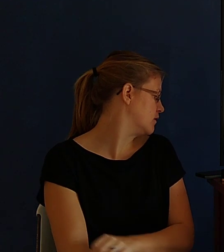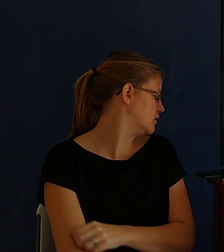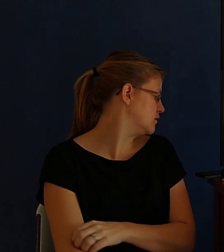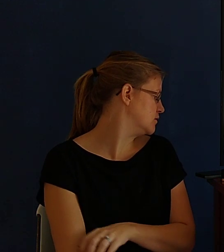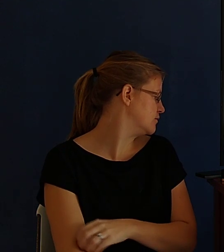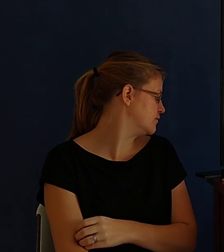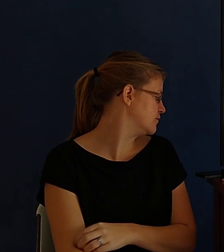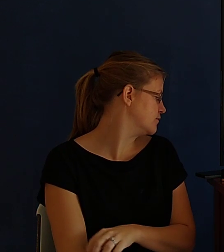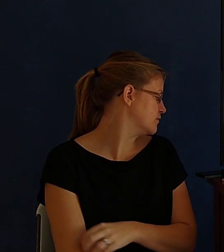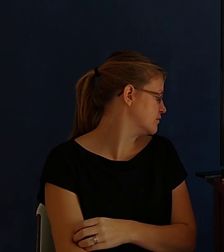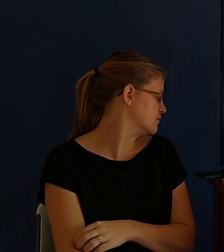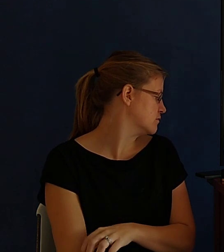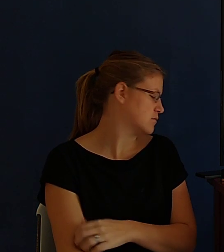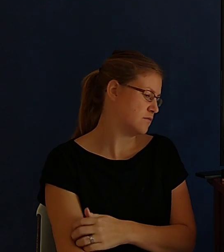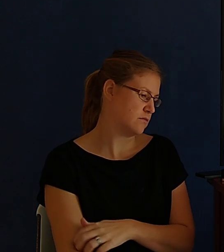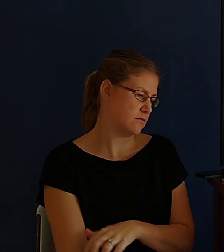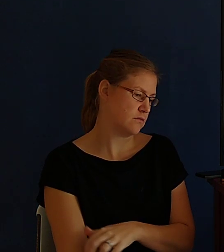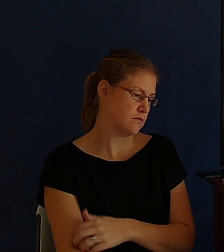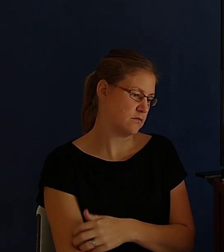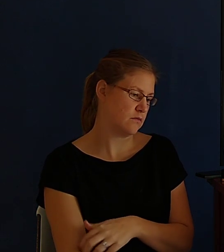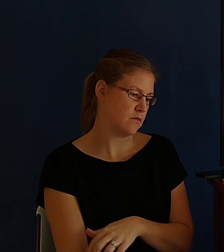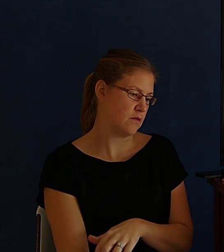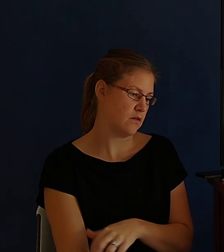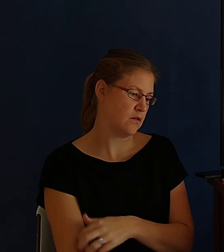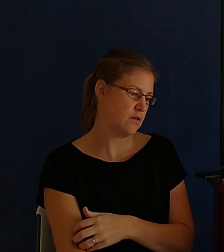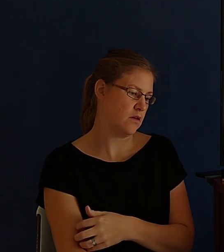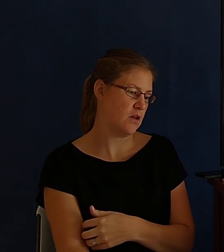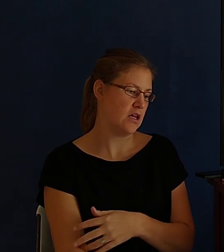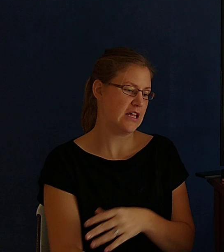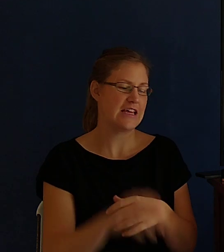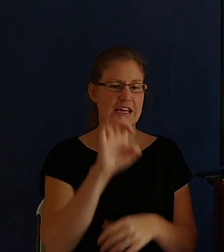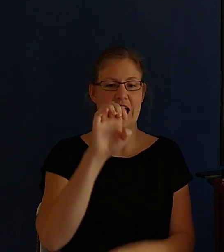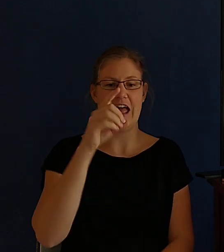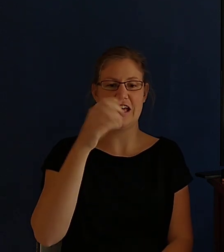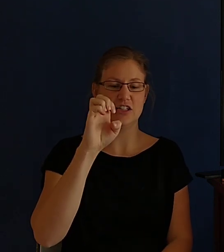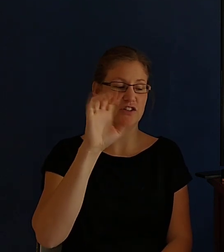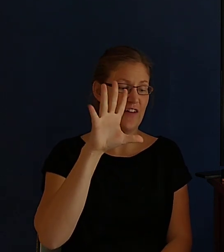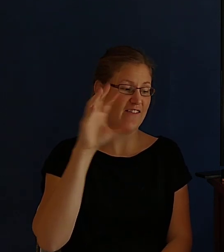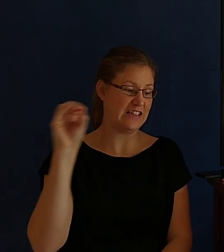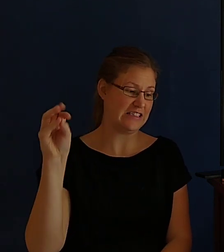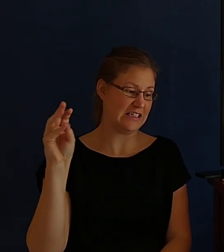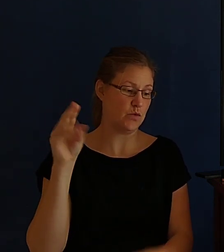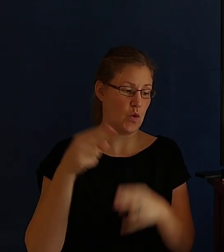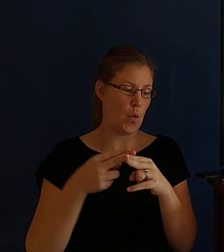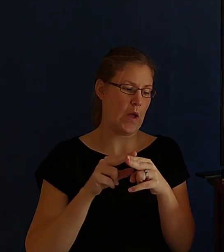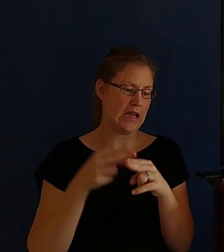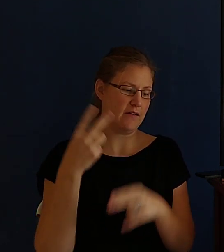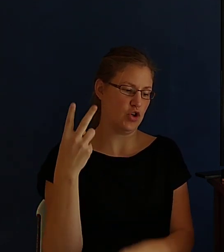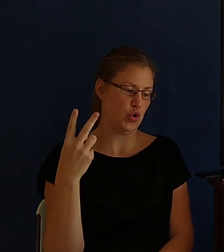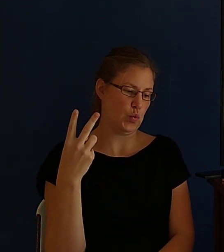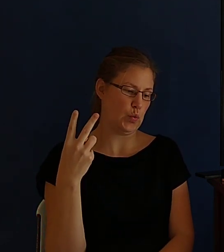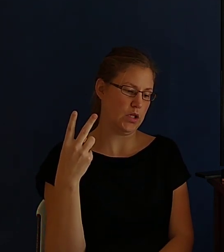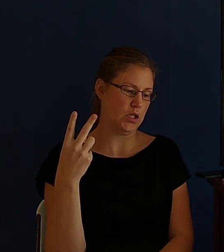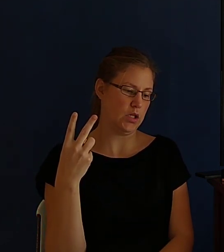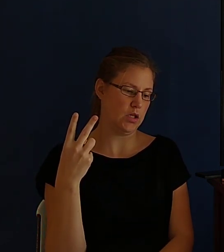So we have 5, the edge 5 and 6 with the weight of 2. Okay,